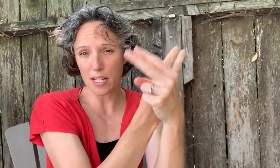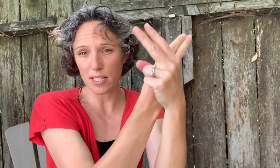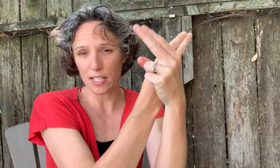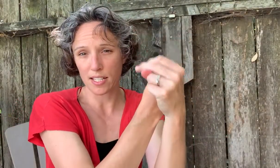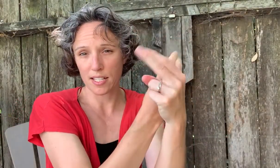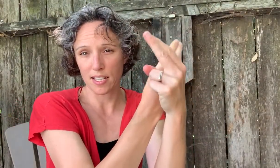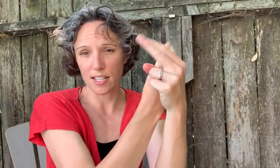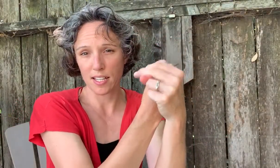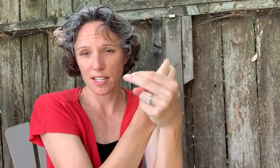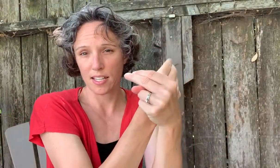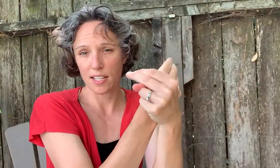Rabbit